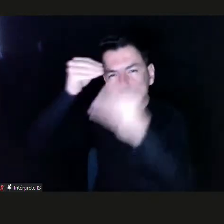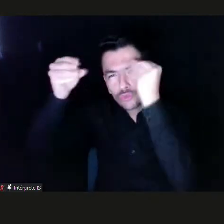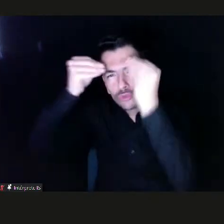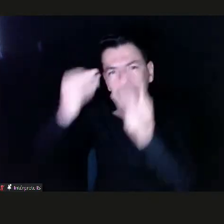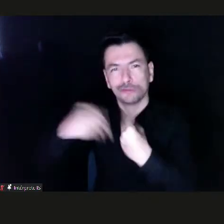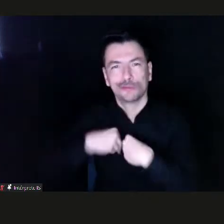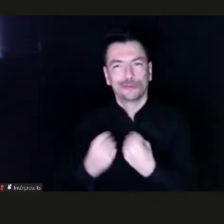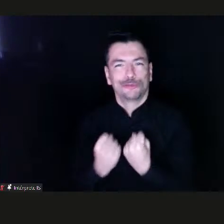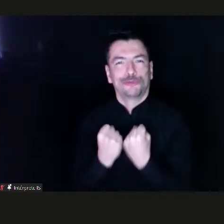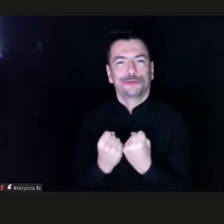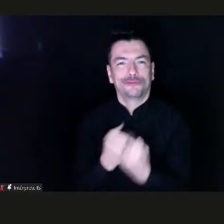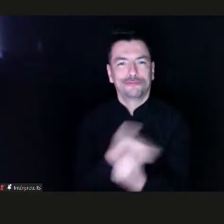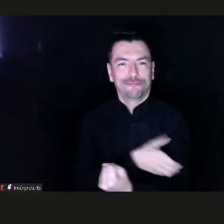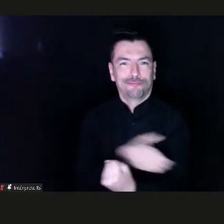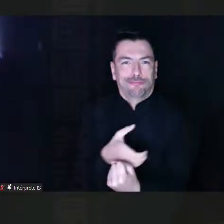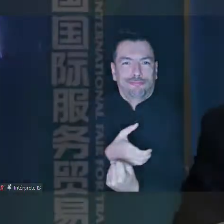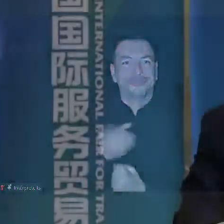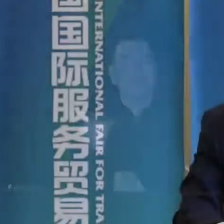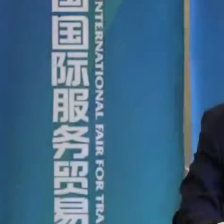Sun.